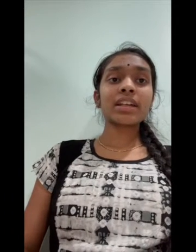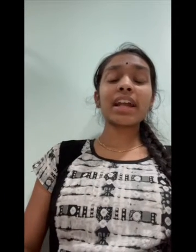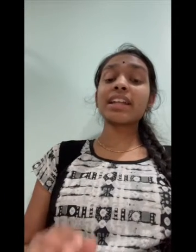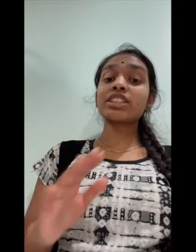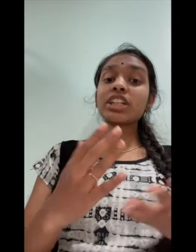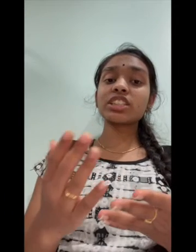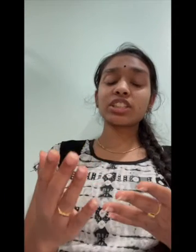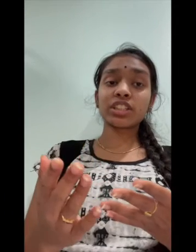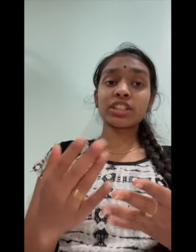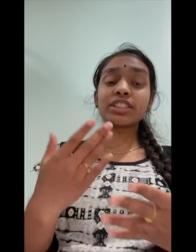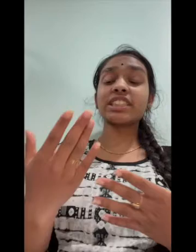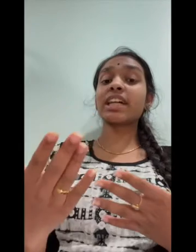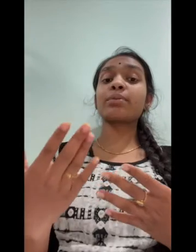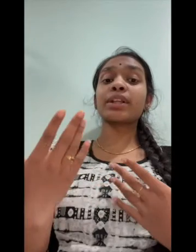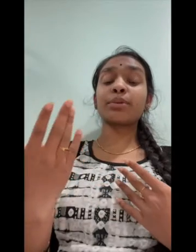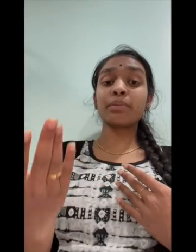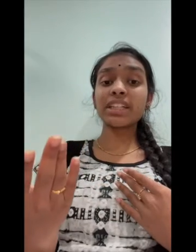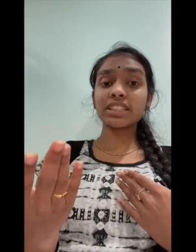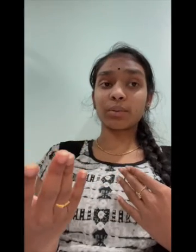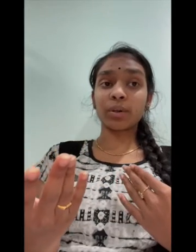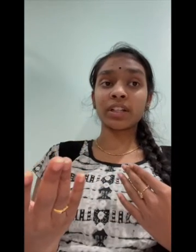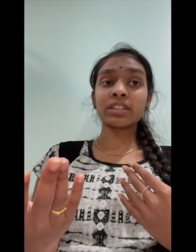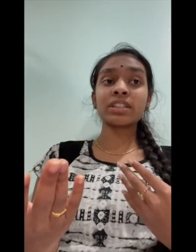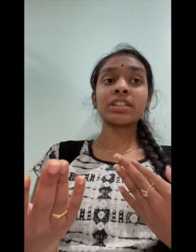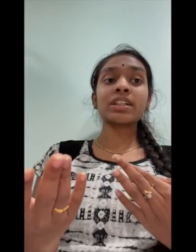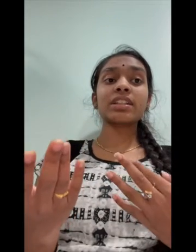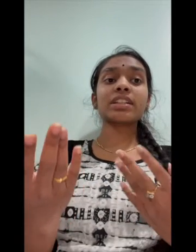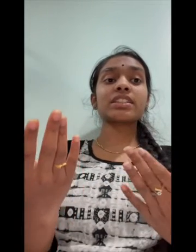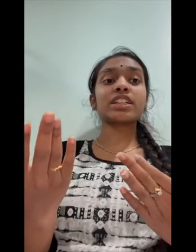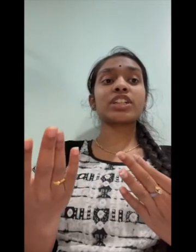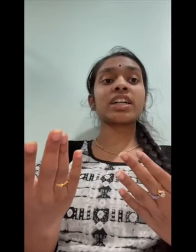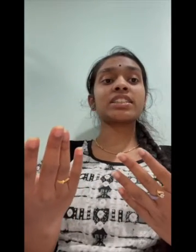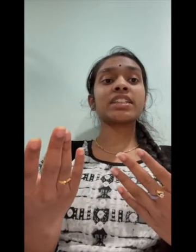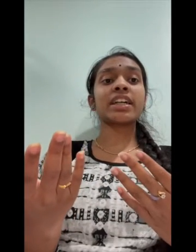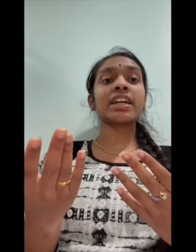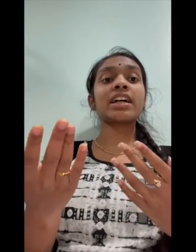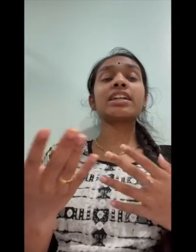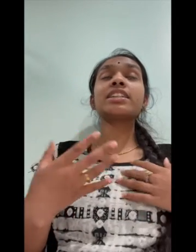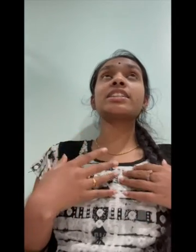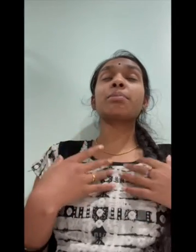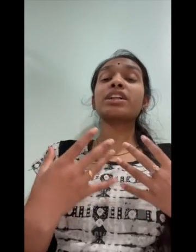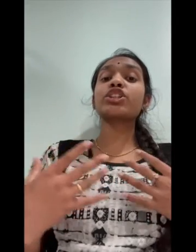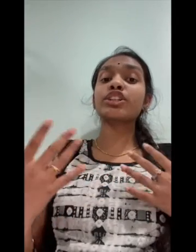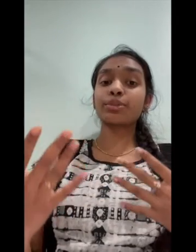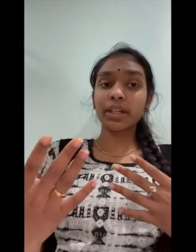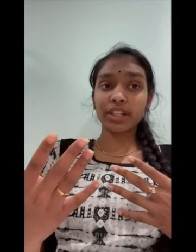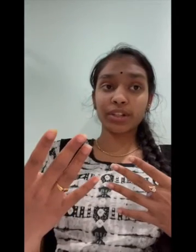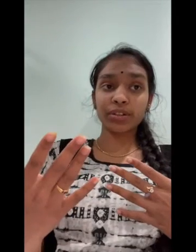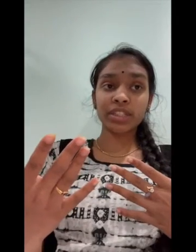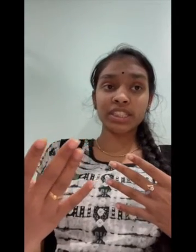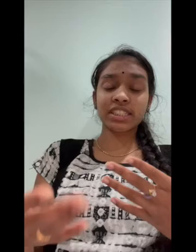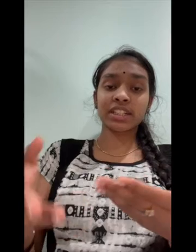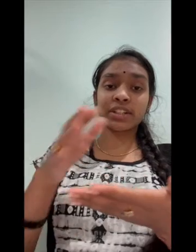And a gesture you say when you meet someone, such as saying, it's a pleasure to meet you. This is how you do it.